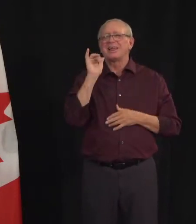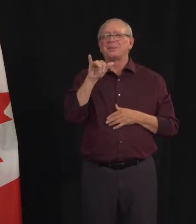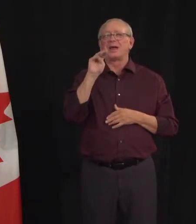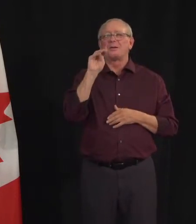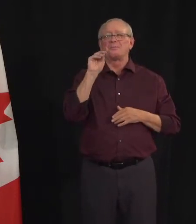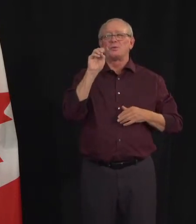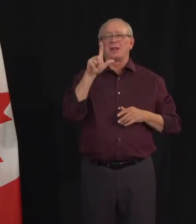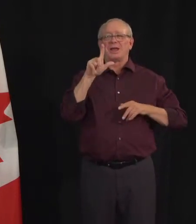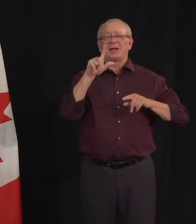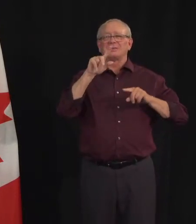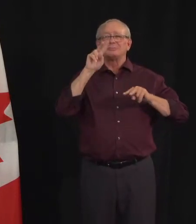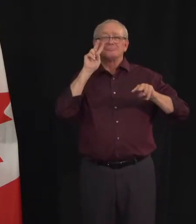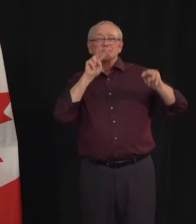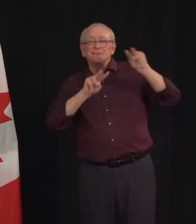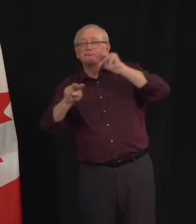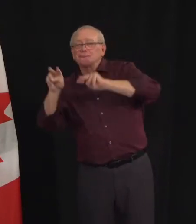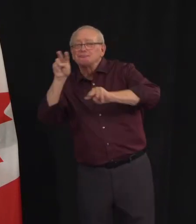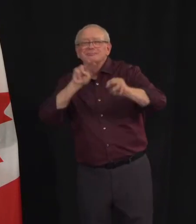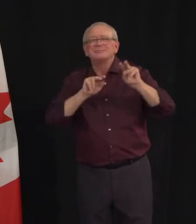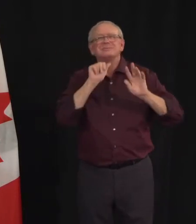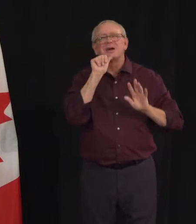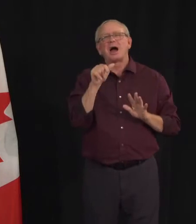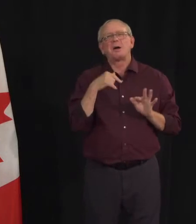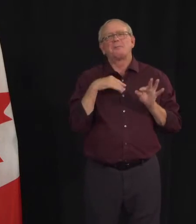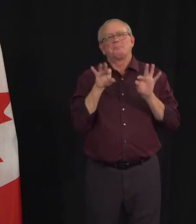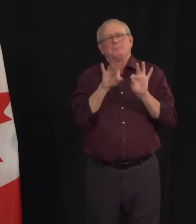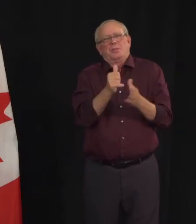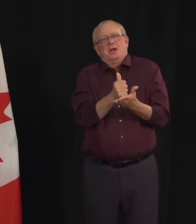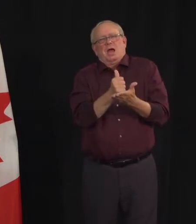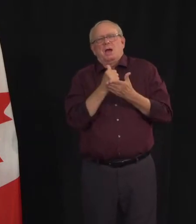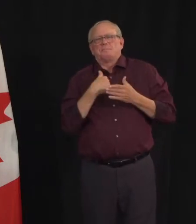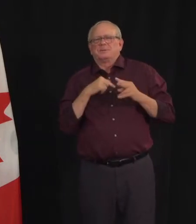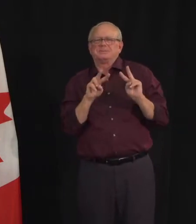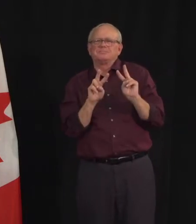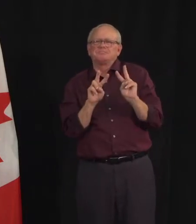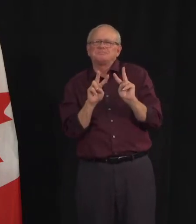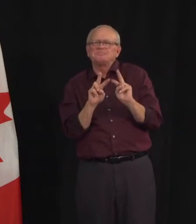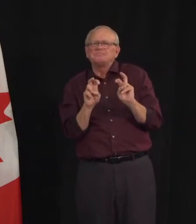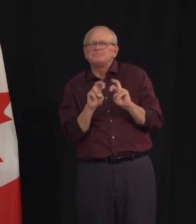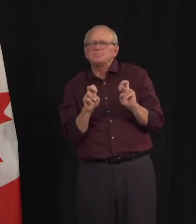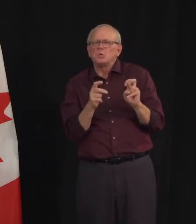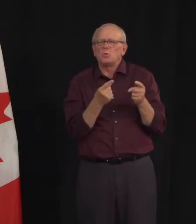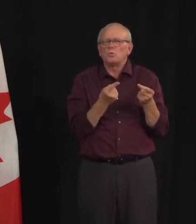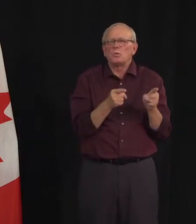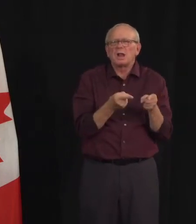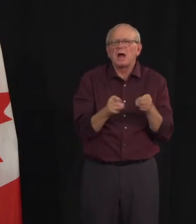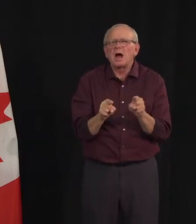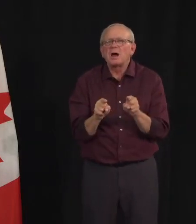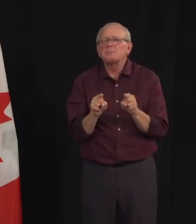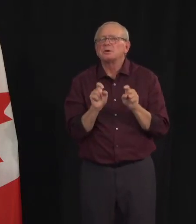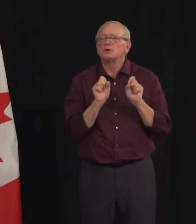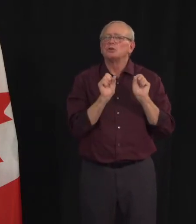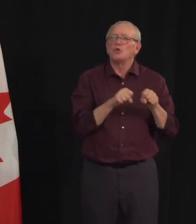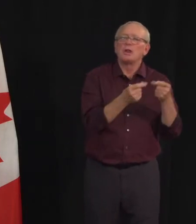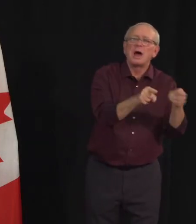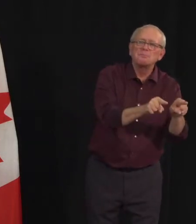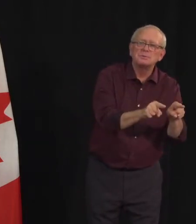A model is a way to test different hypotheses and to look at possibilities. And